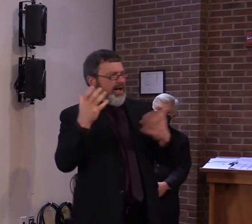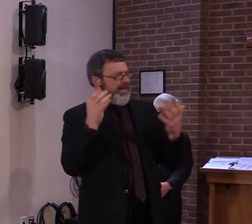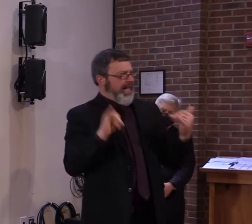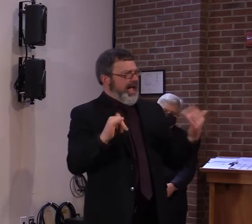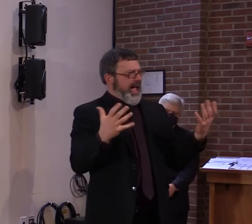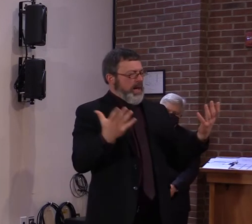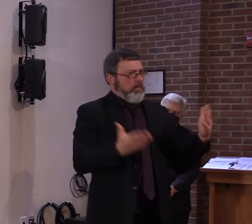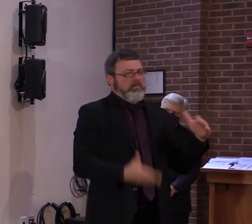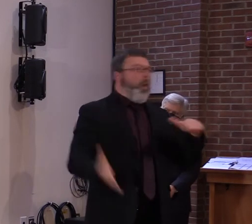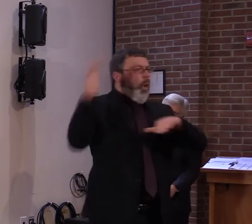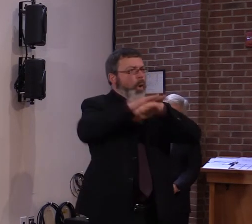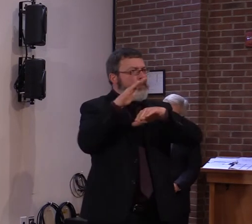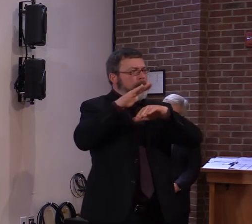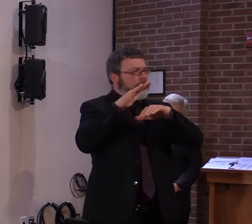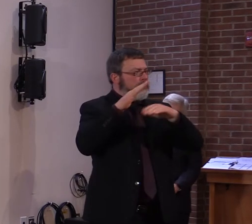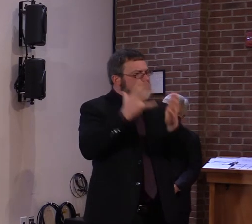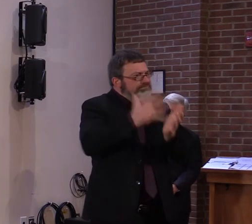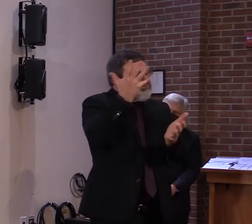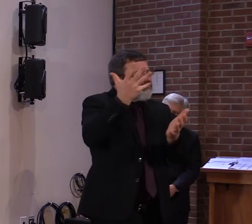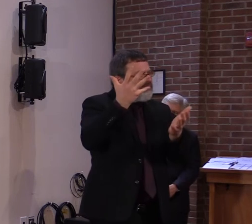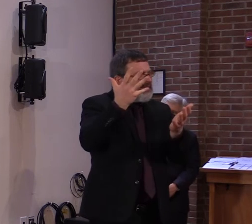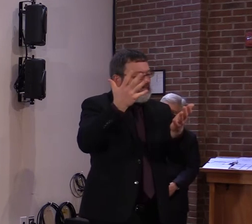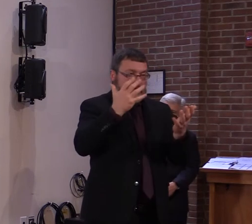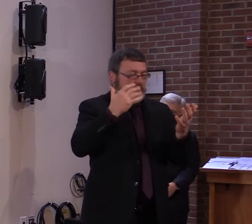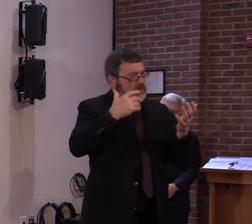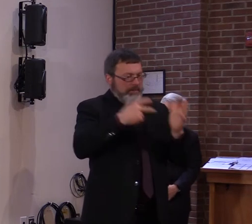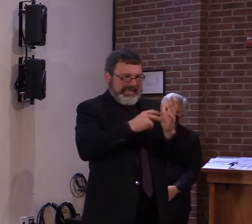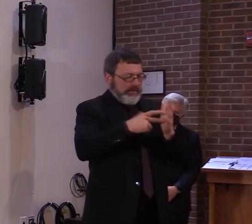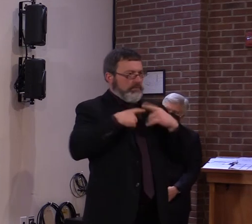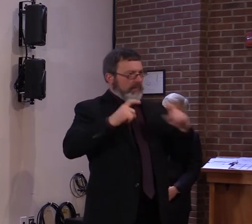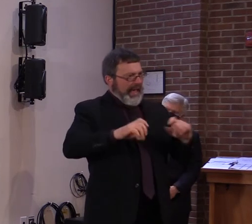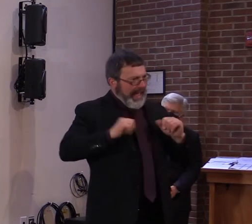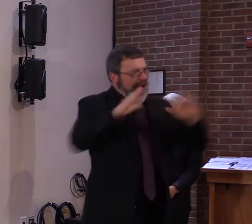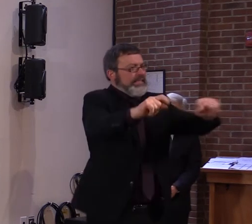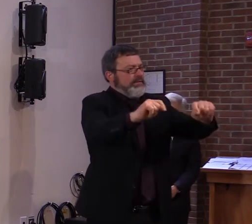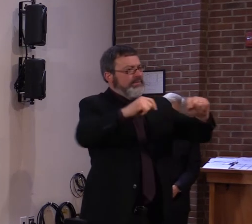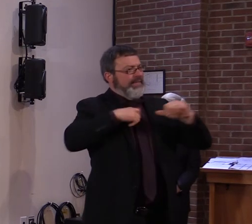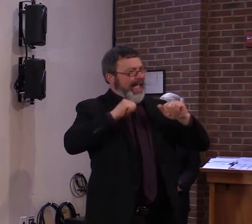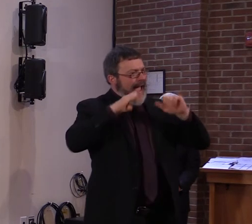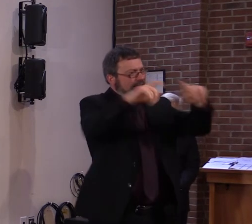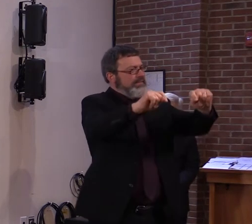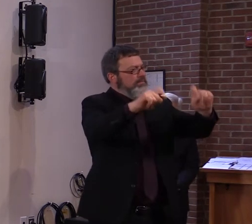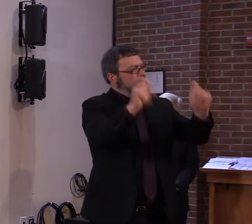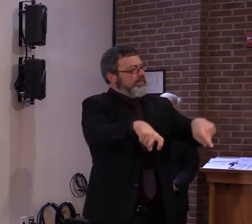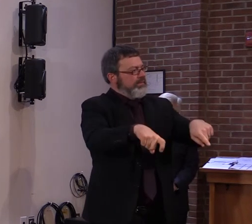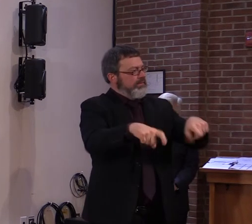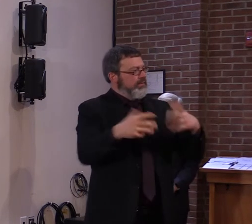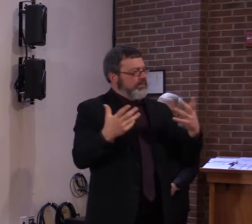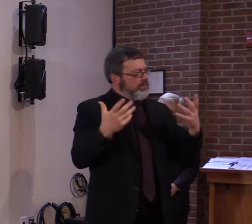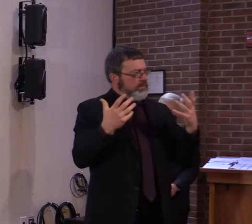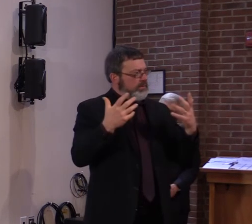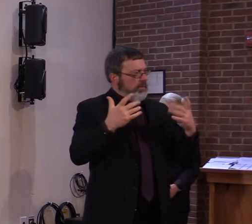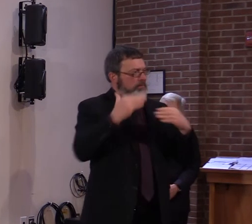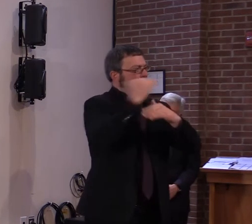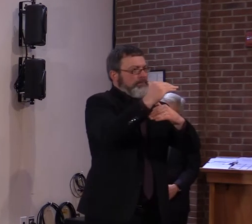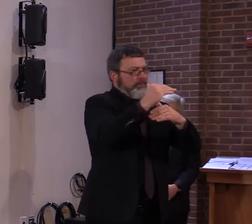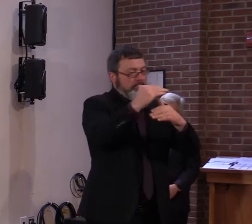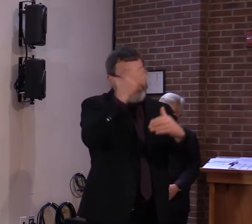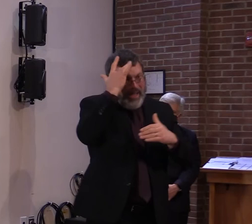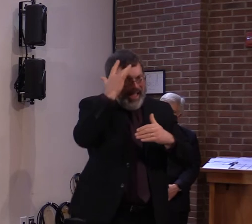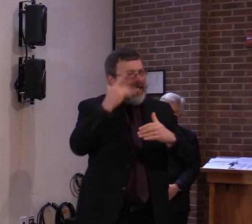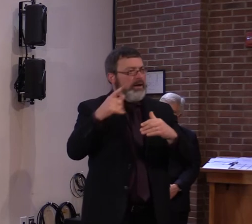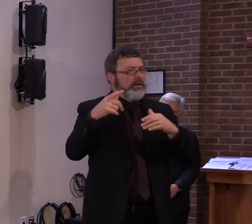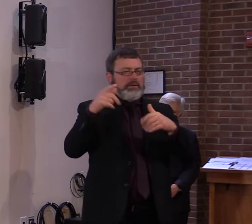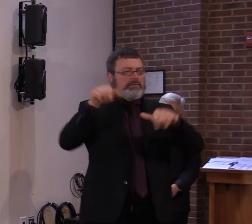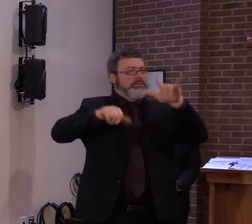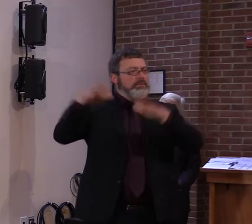So we decided to take quick action. So we imposed the restriction based on the data and the science and the contact tracing, and which